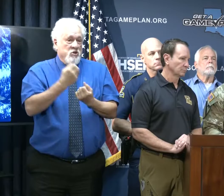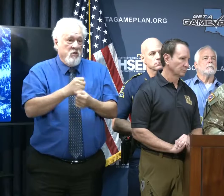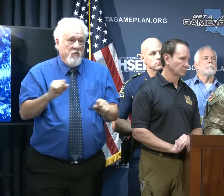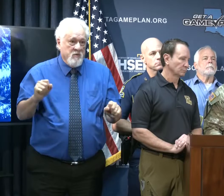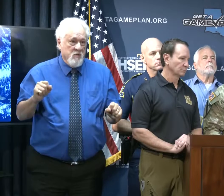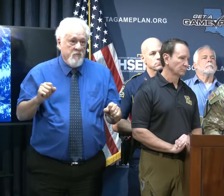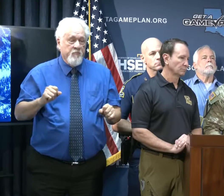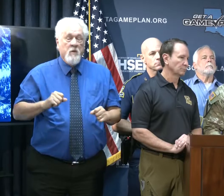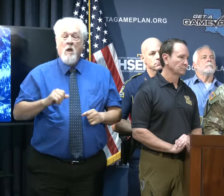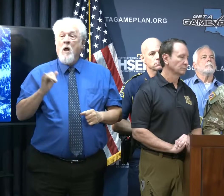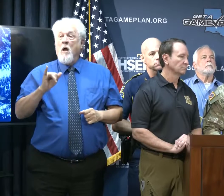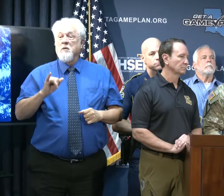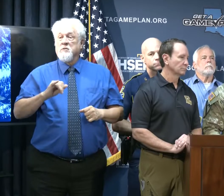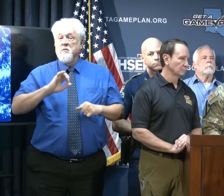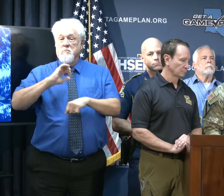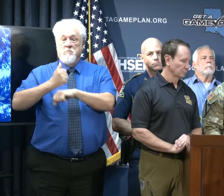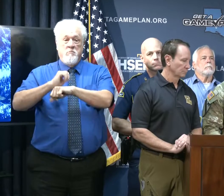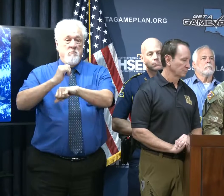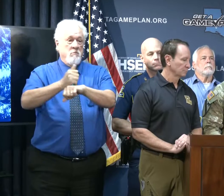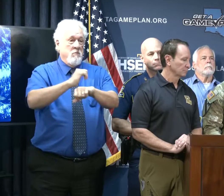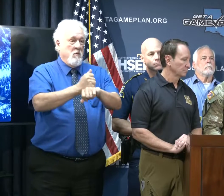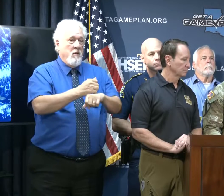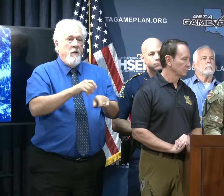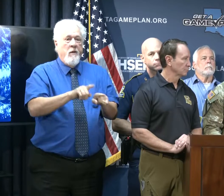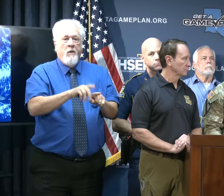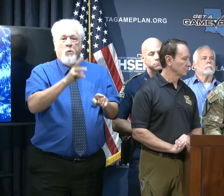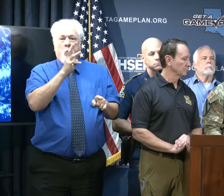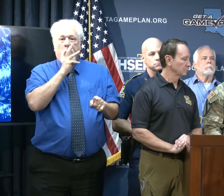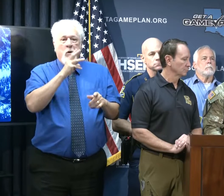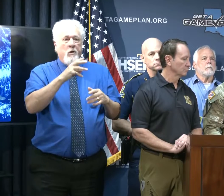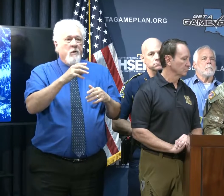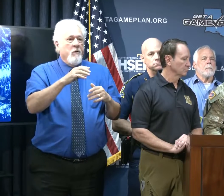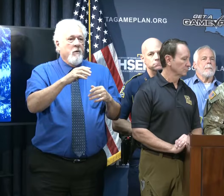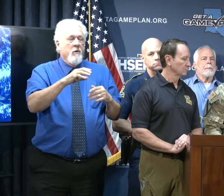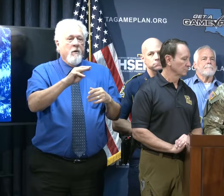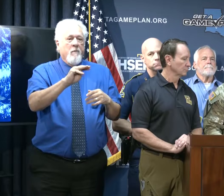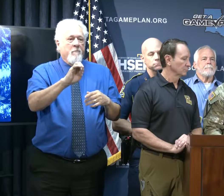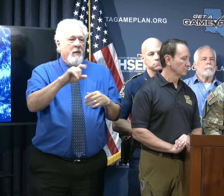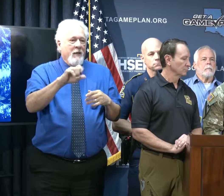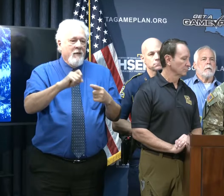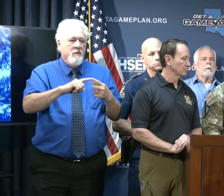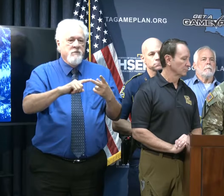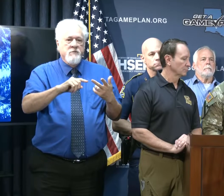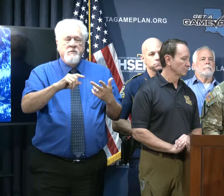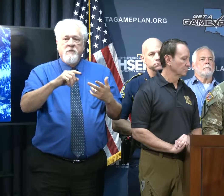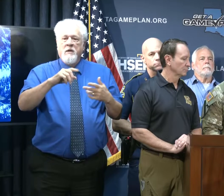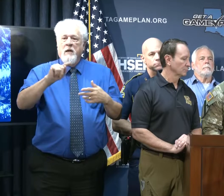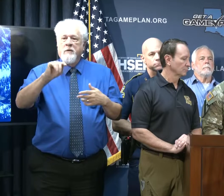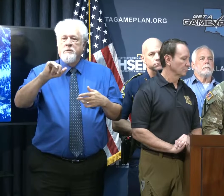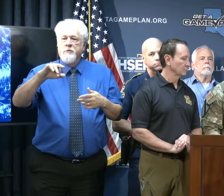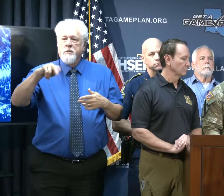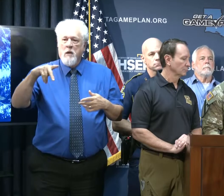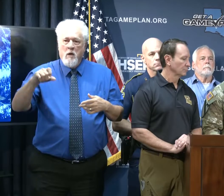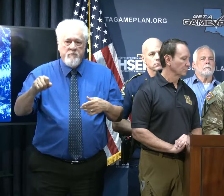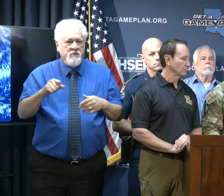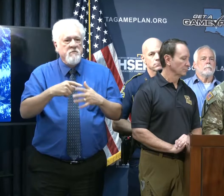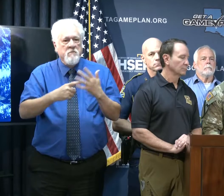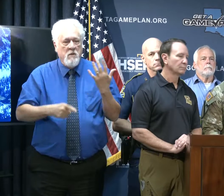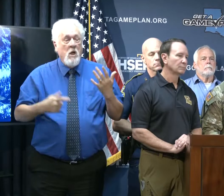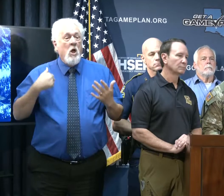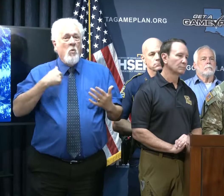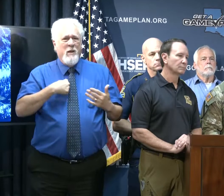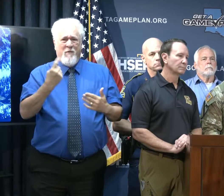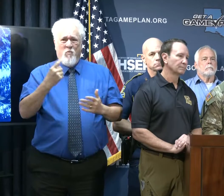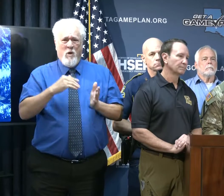We're also pre-positioning commodities, those meals, water, and tarps, and those are staged as well. Right now, we have